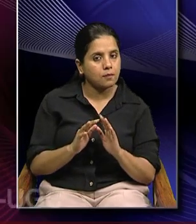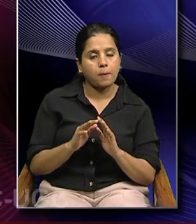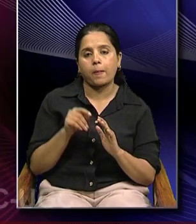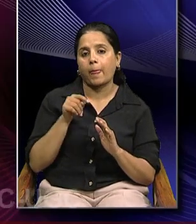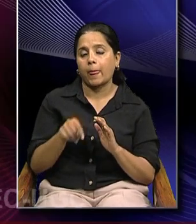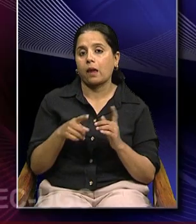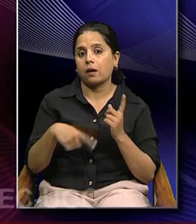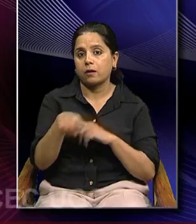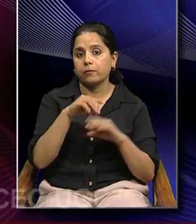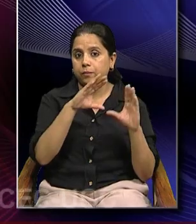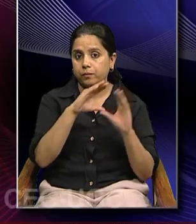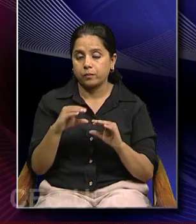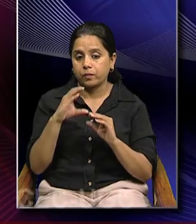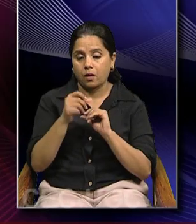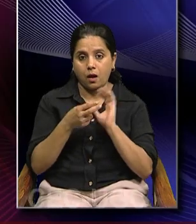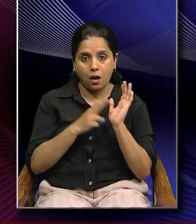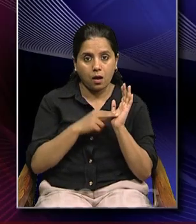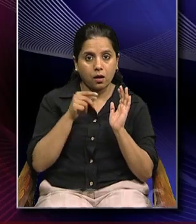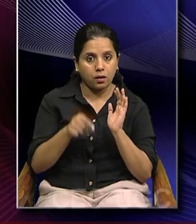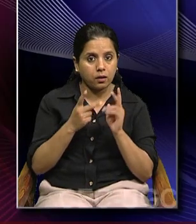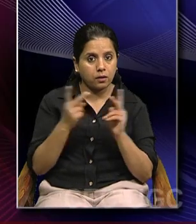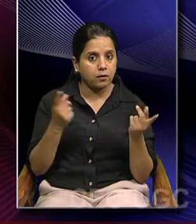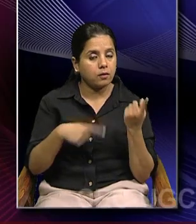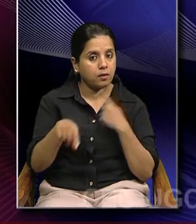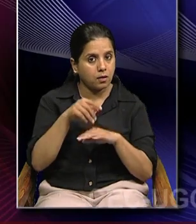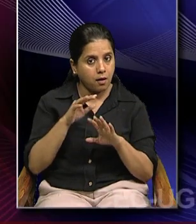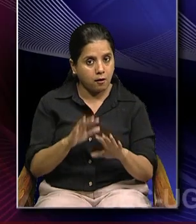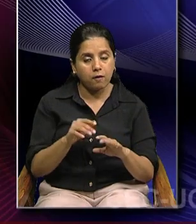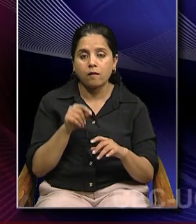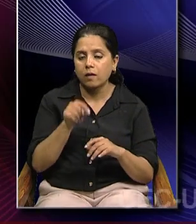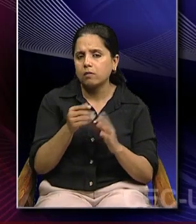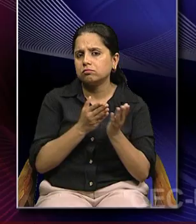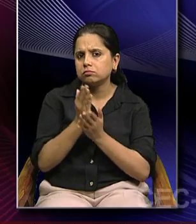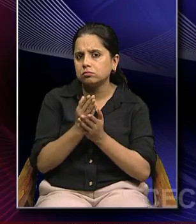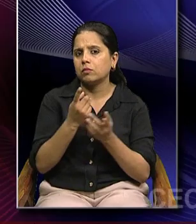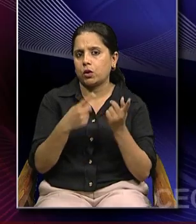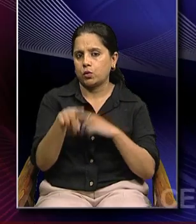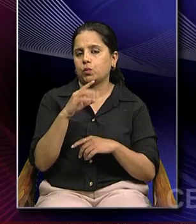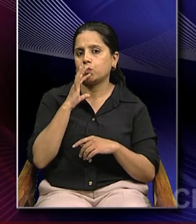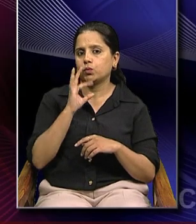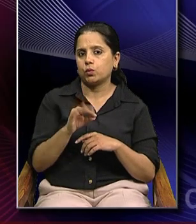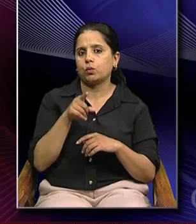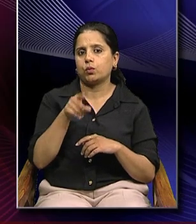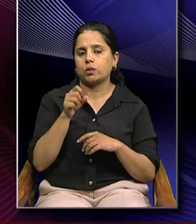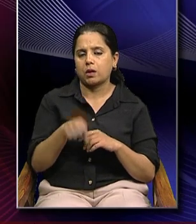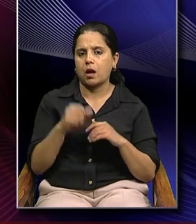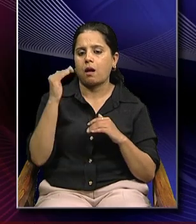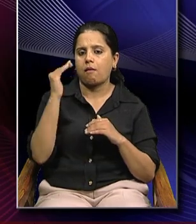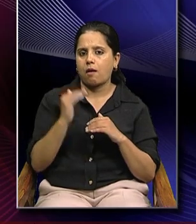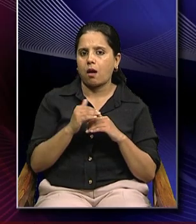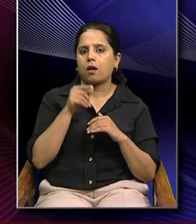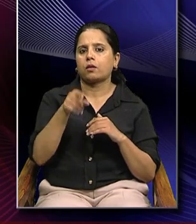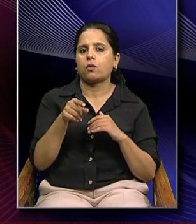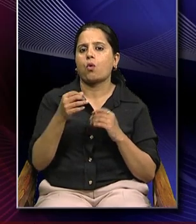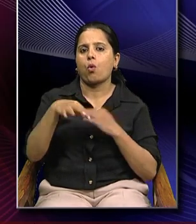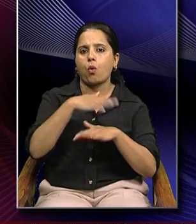in terms of reduction in the carbon footprints of a brand. So, that way you are actually becoming a less emitting